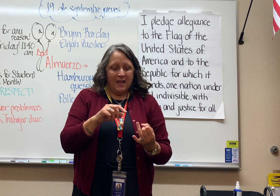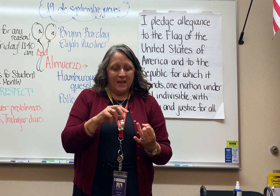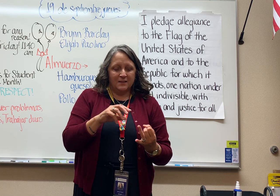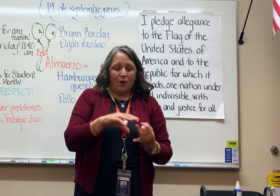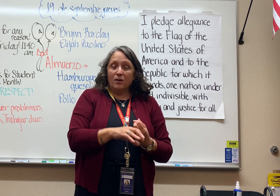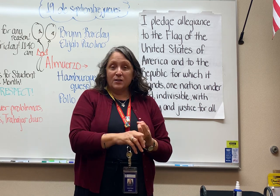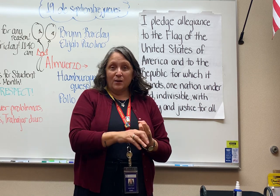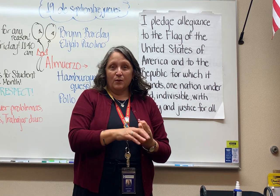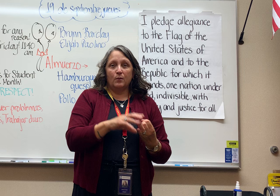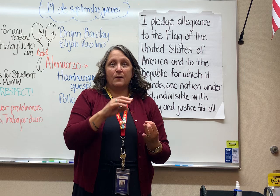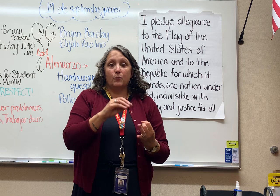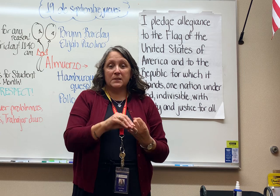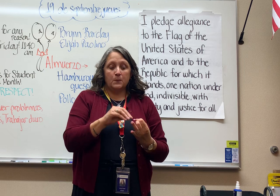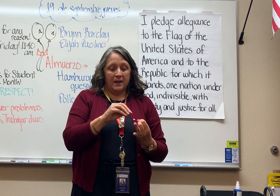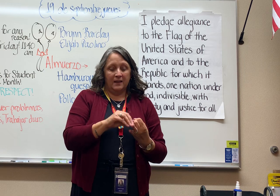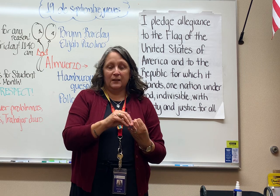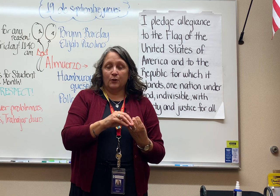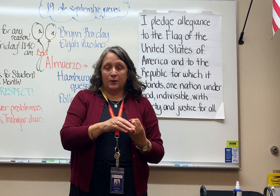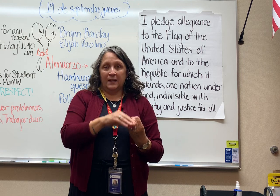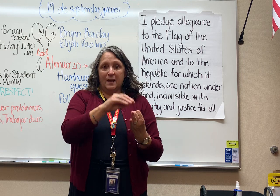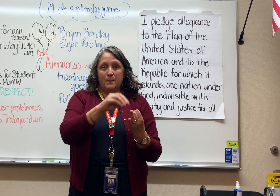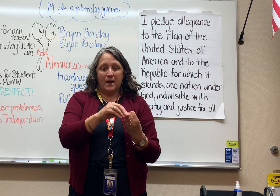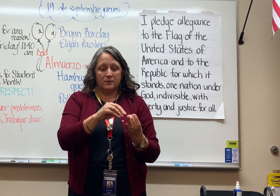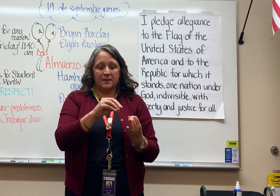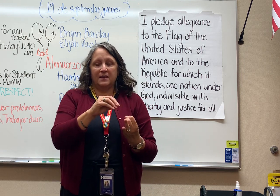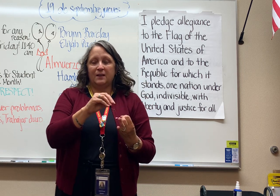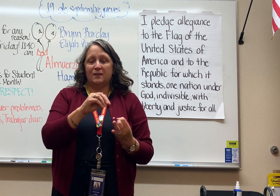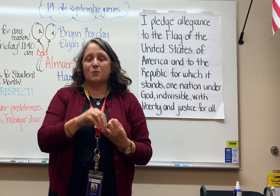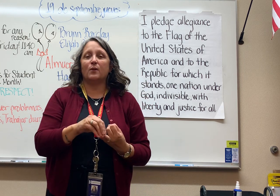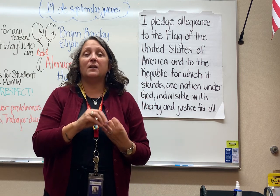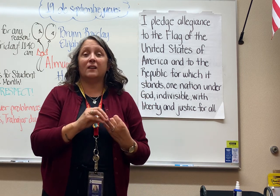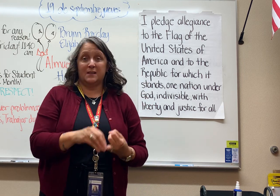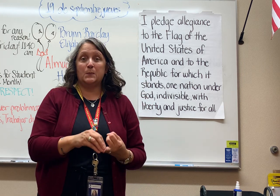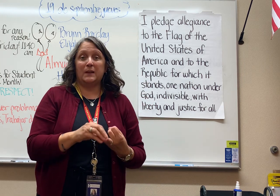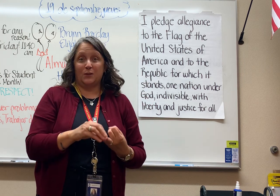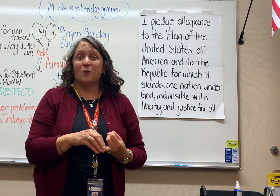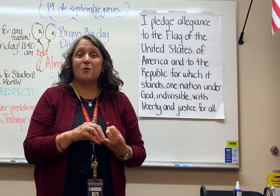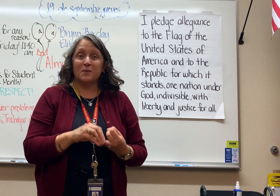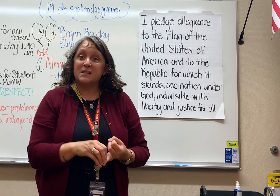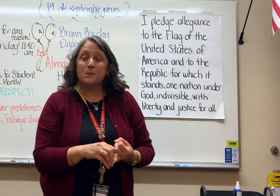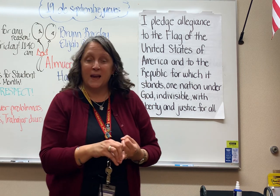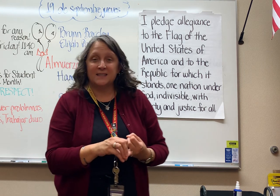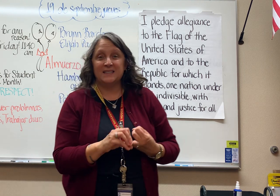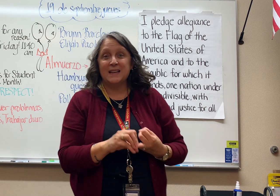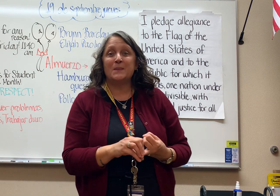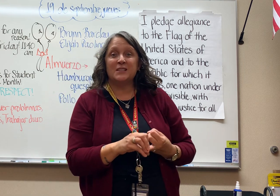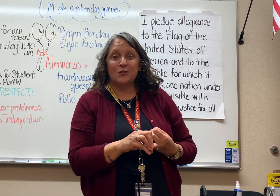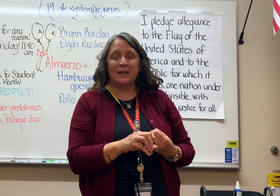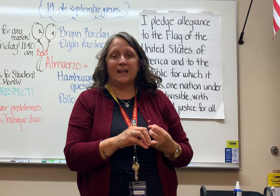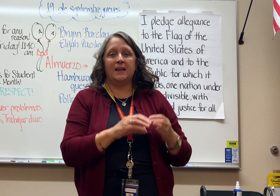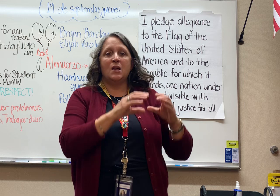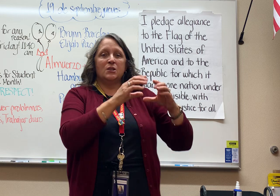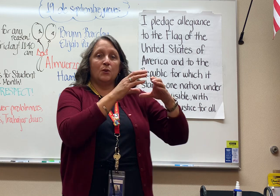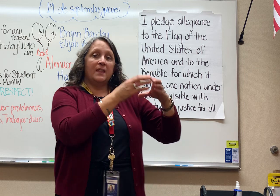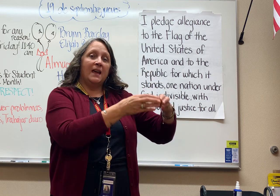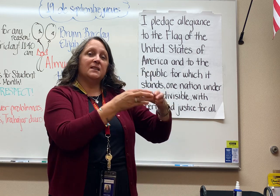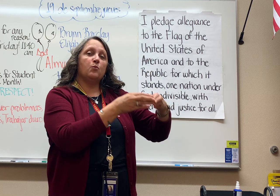And also in learning about the word respeto or respect and demonstrating it. So that is